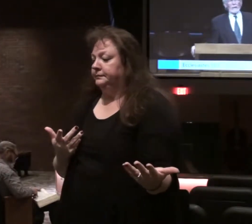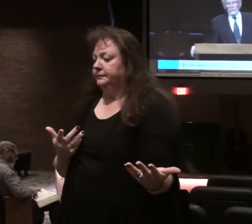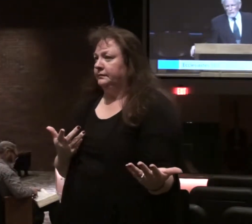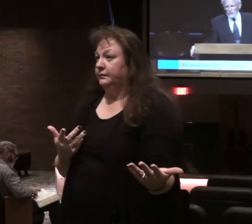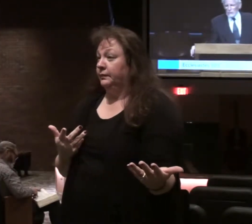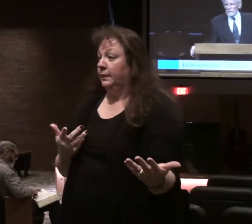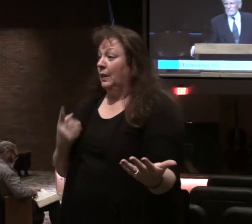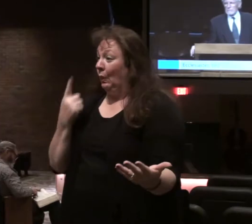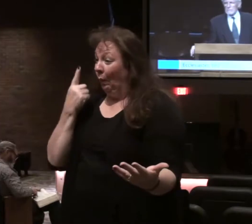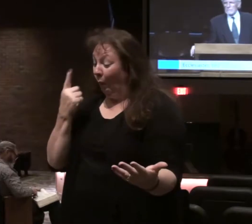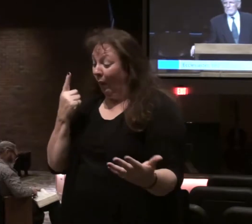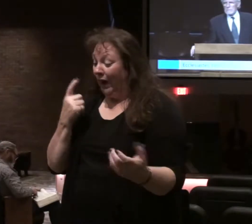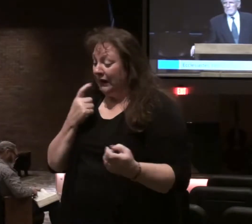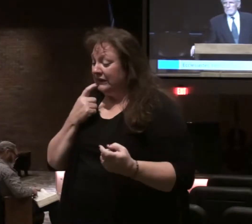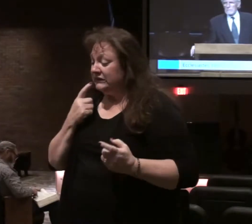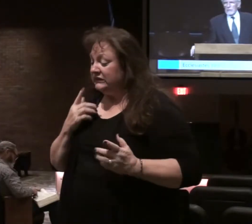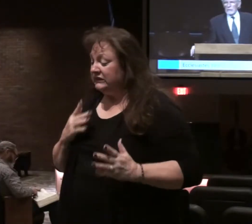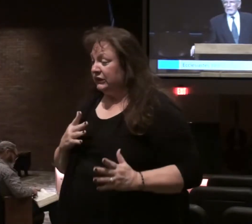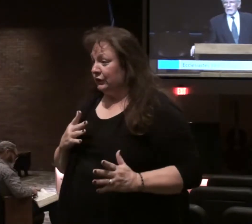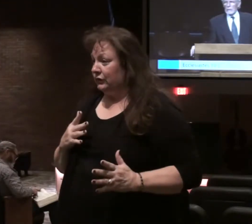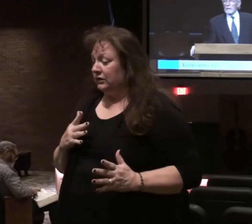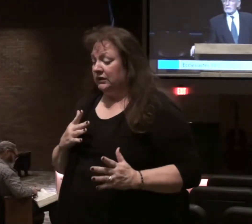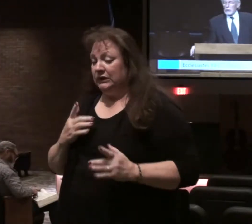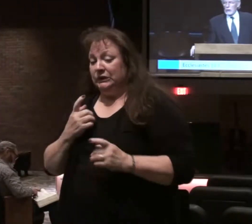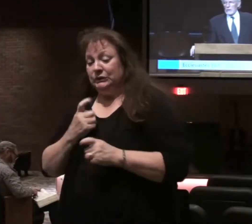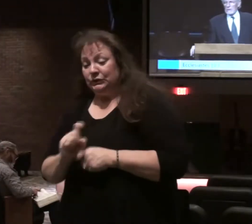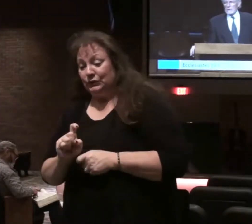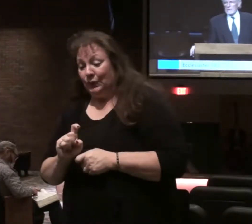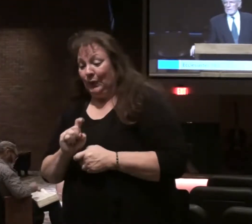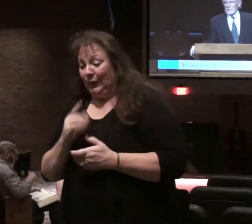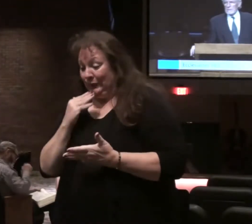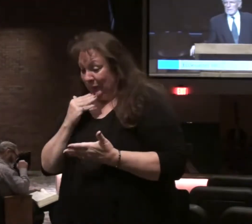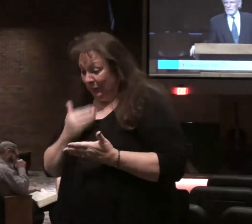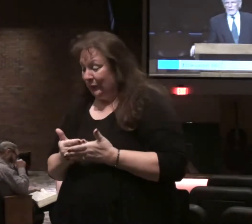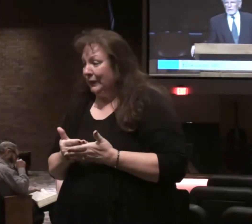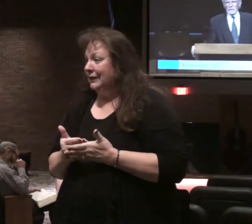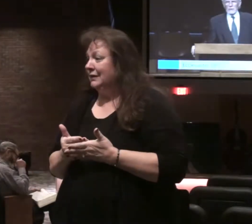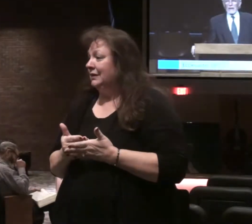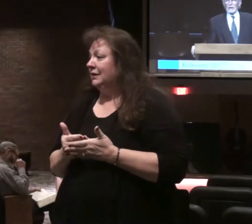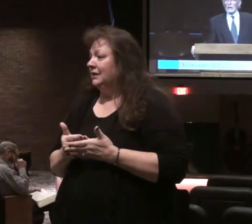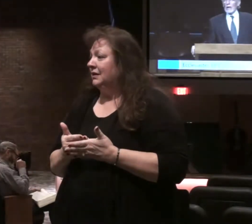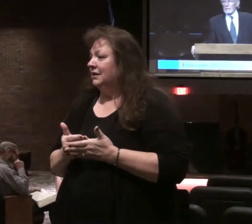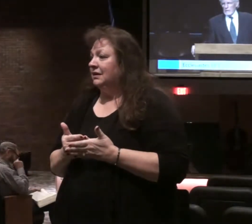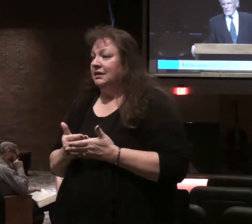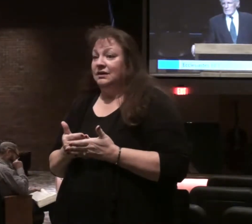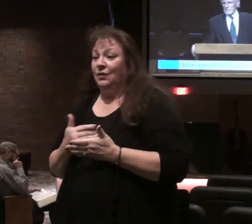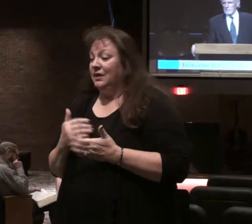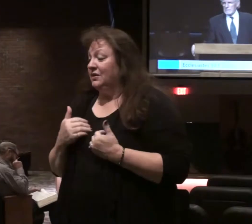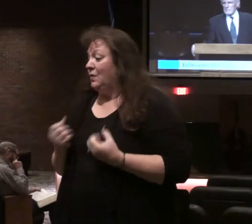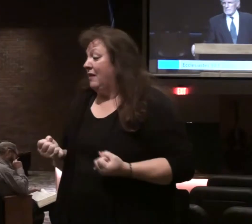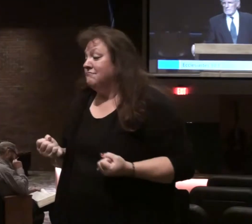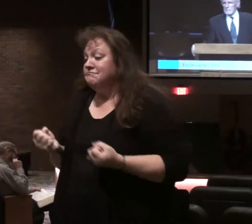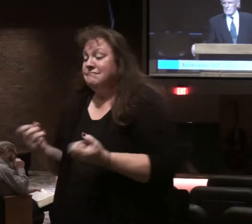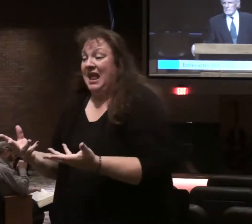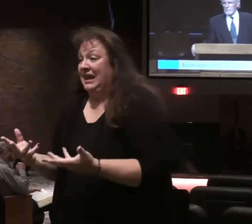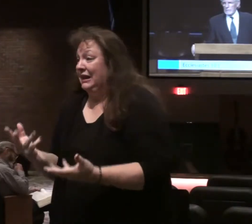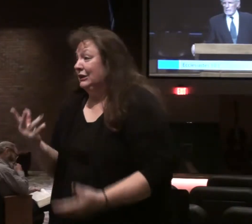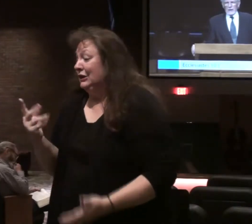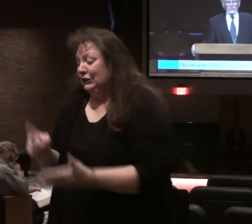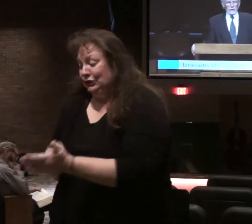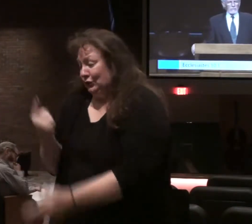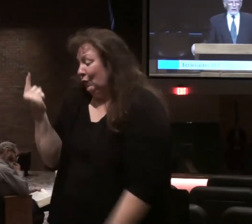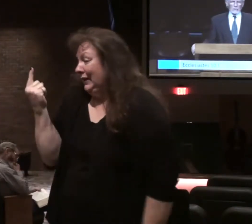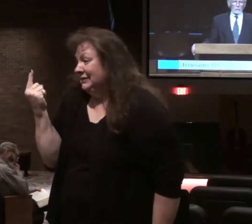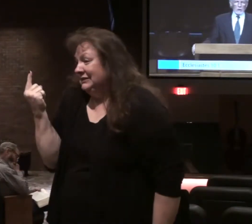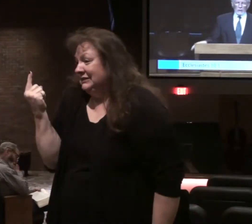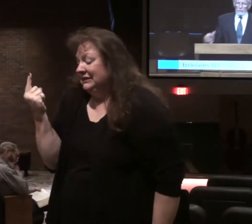And one sinner can destroy much good. It doesn't even take a lot of them.